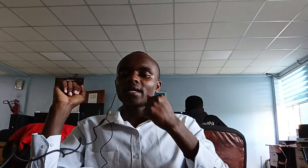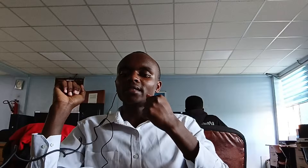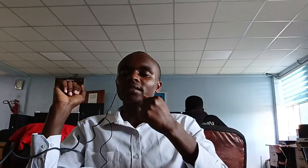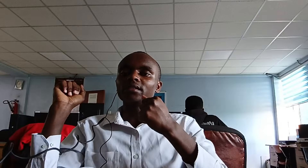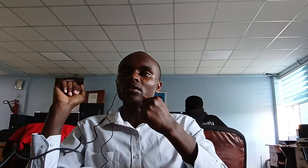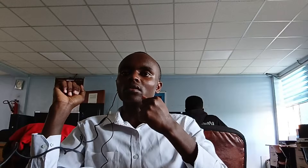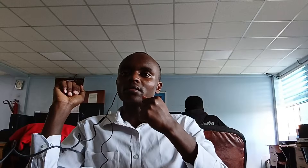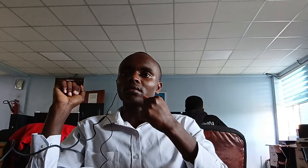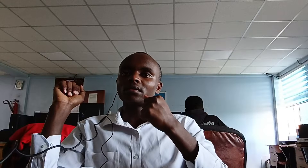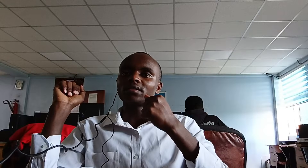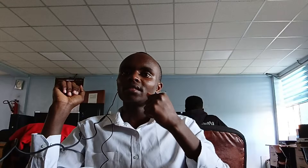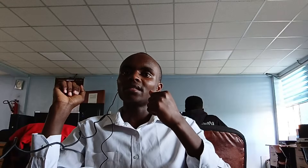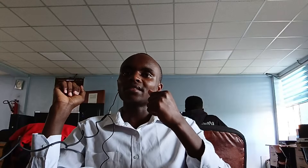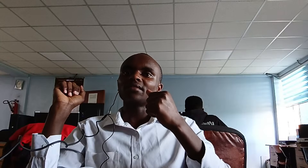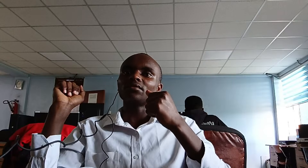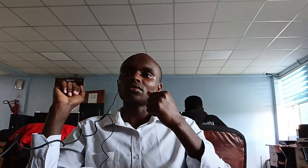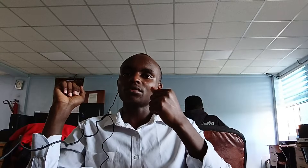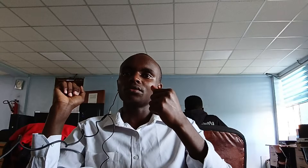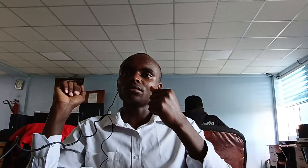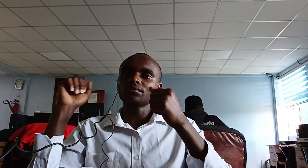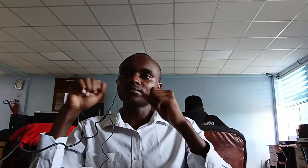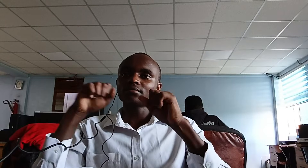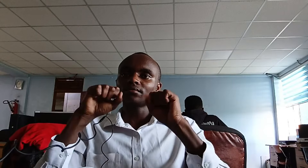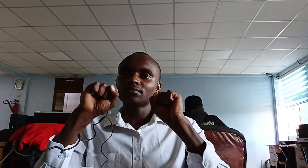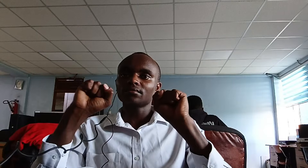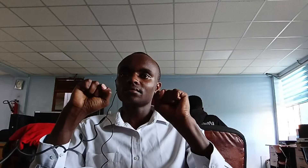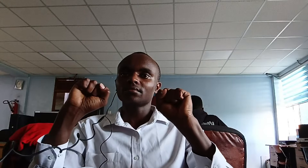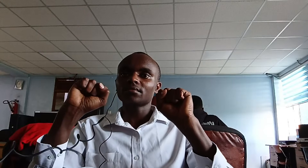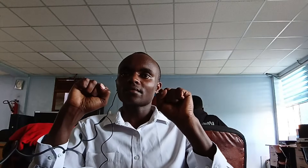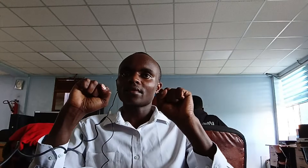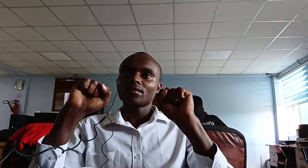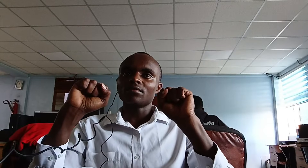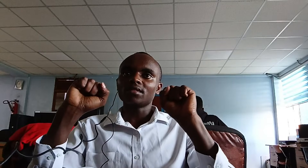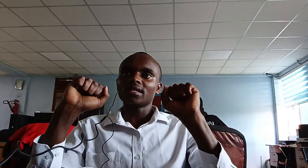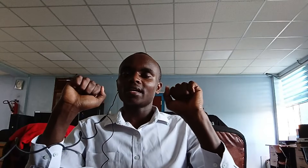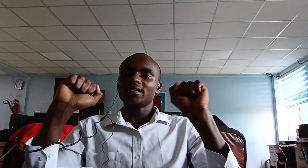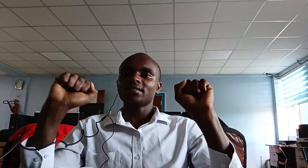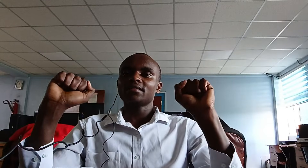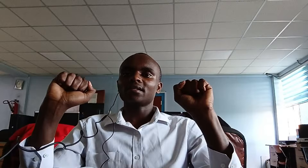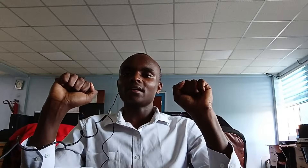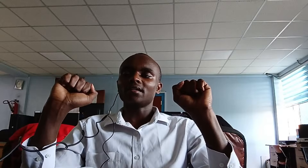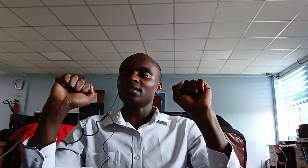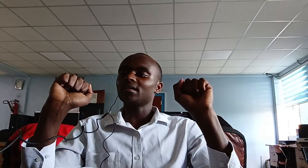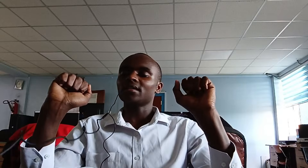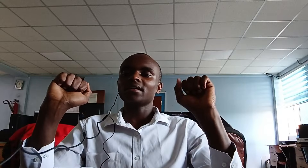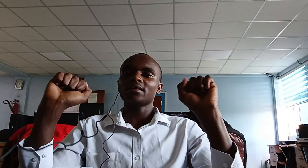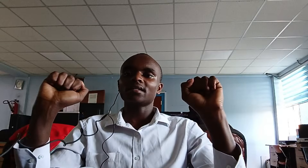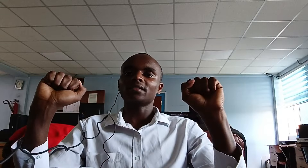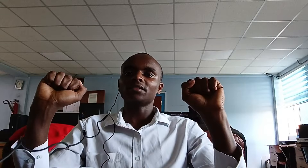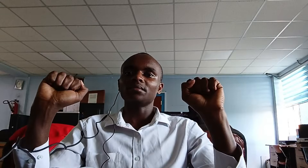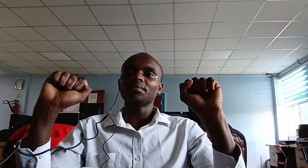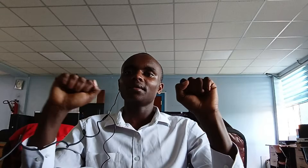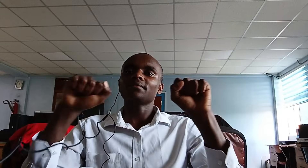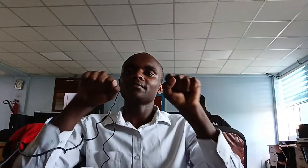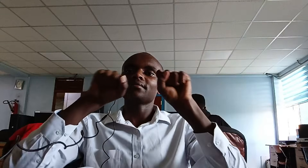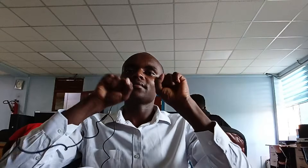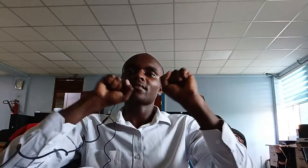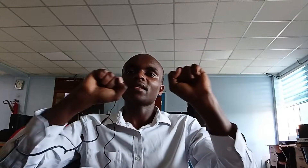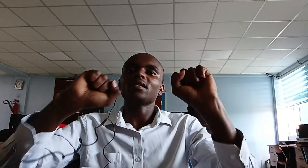society, or still the sign for social, using S handshake. S